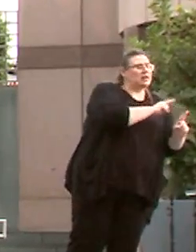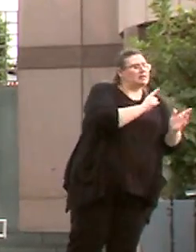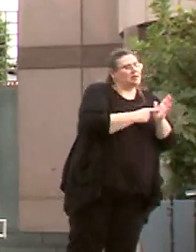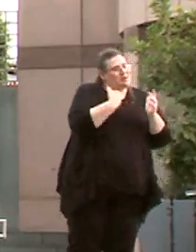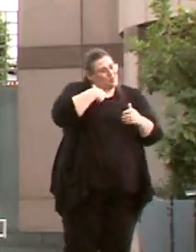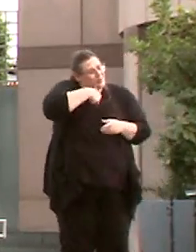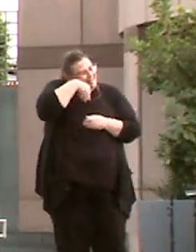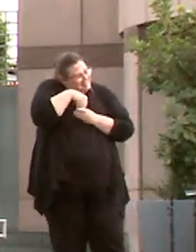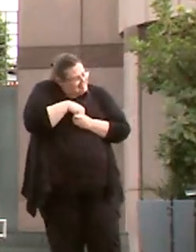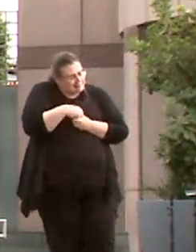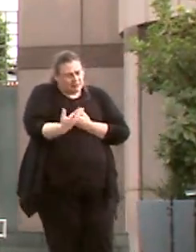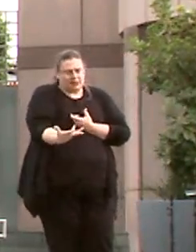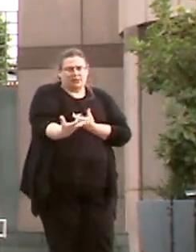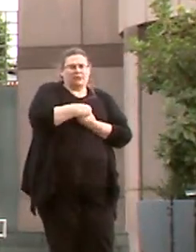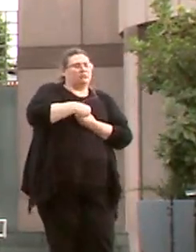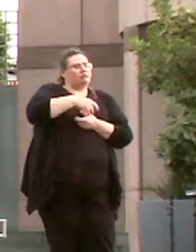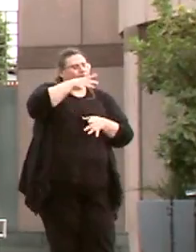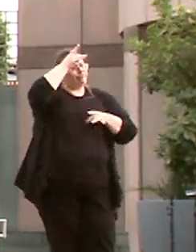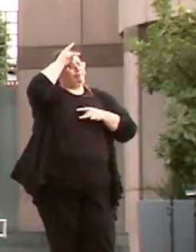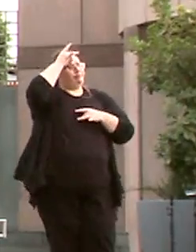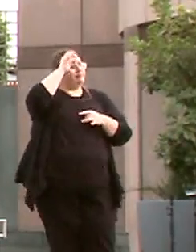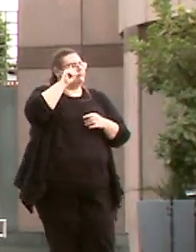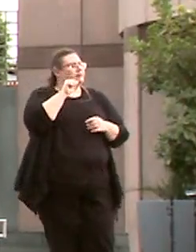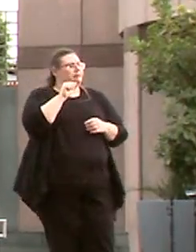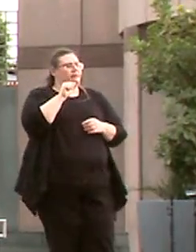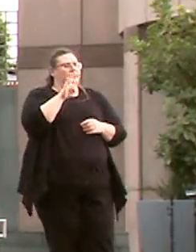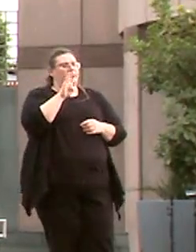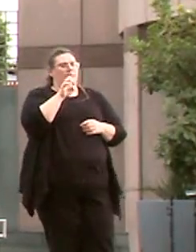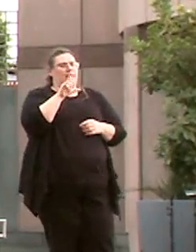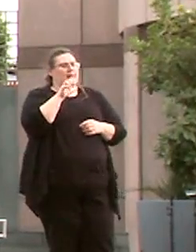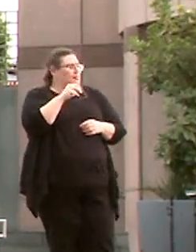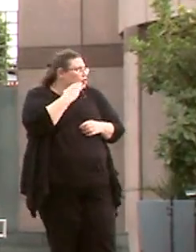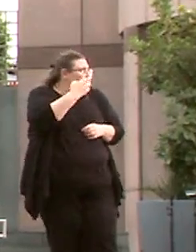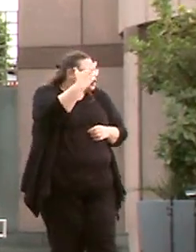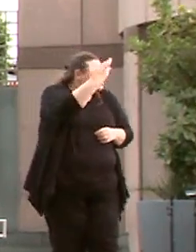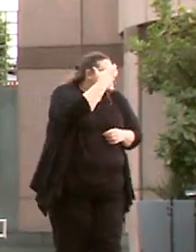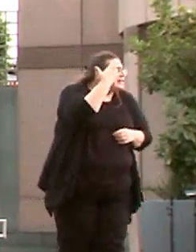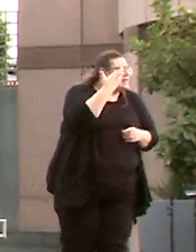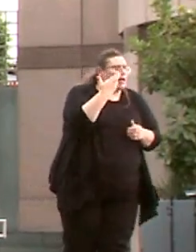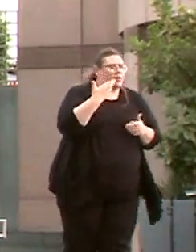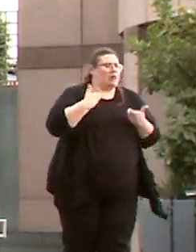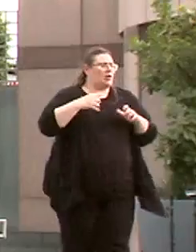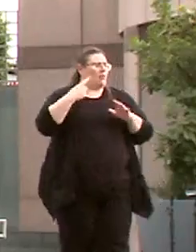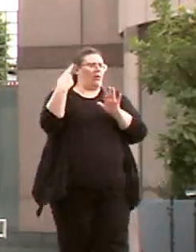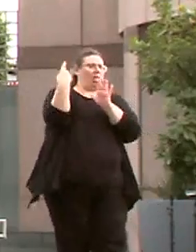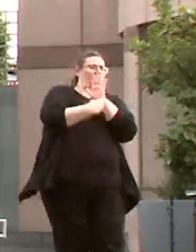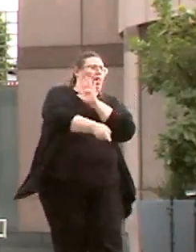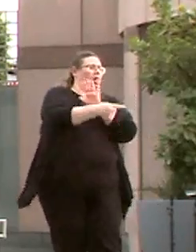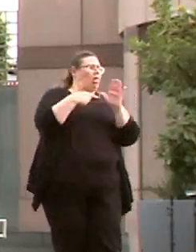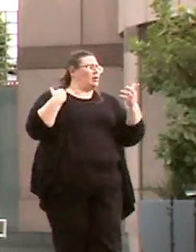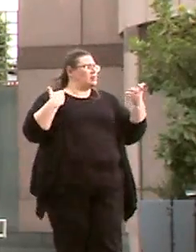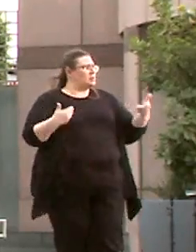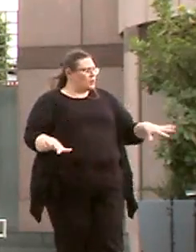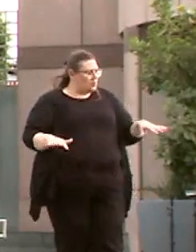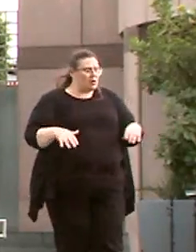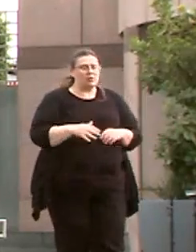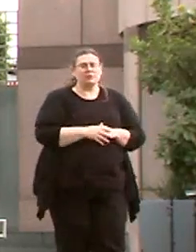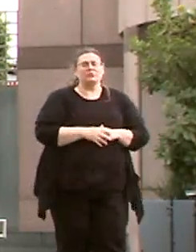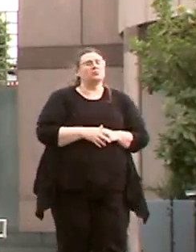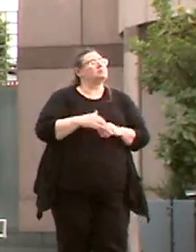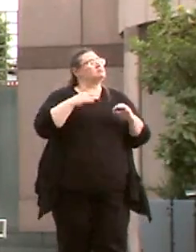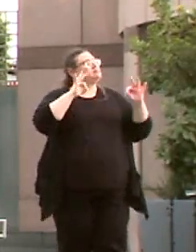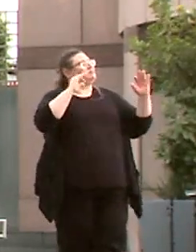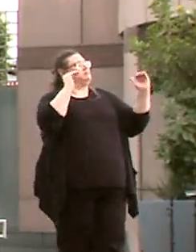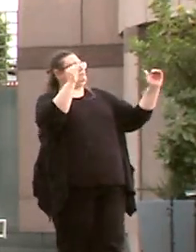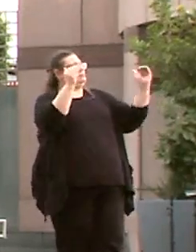own internalized ableism. We're afraid for good reason. We're afraid to be discriminated against. So that brings me to my next